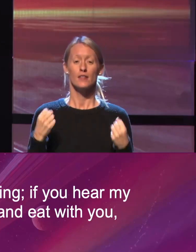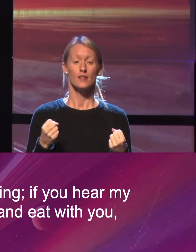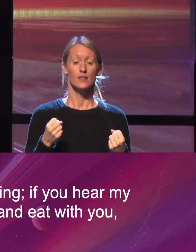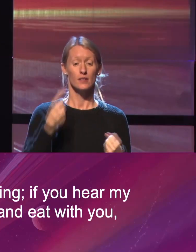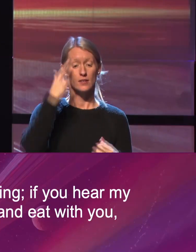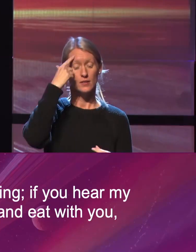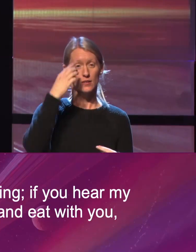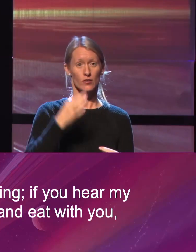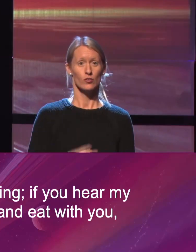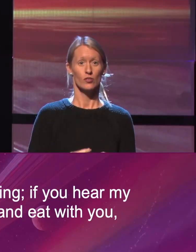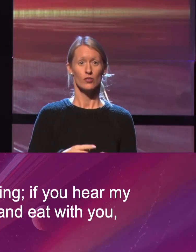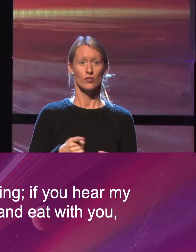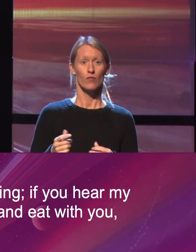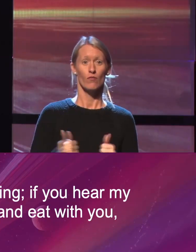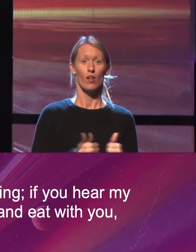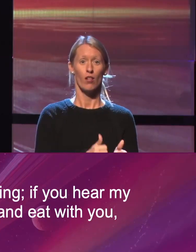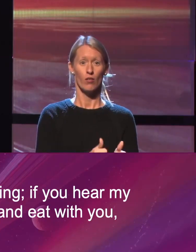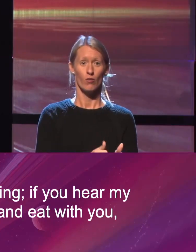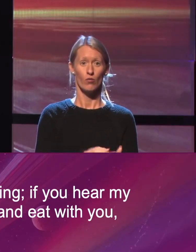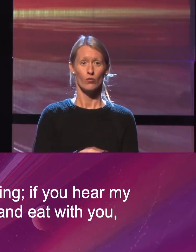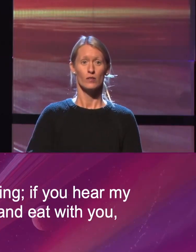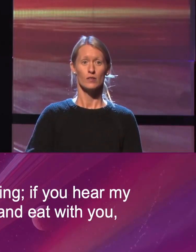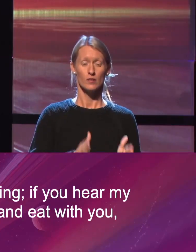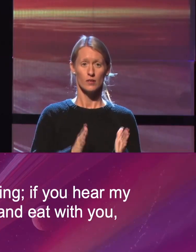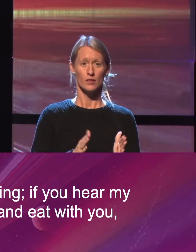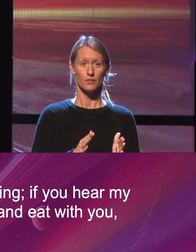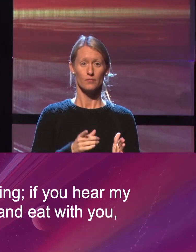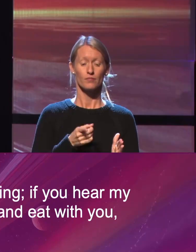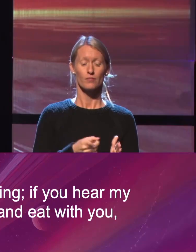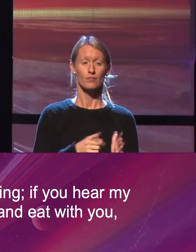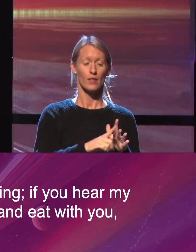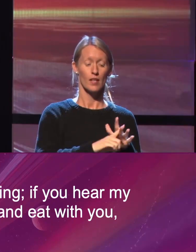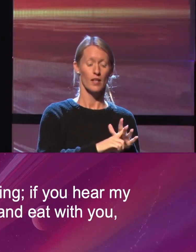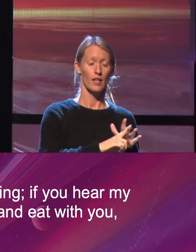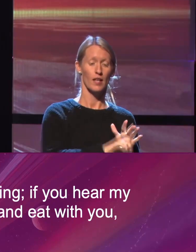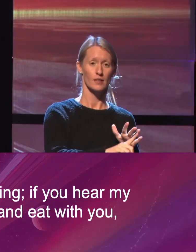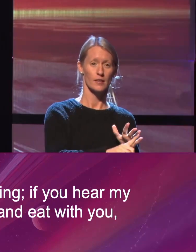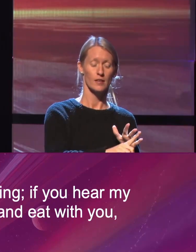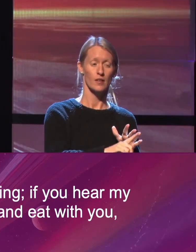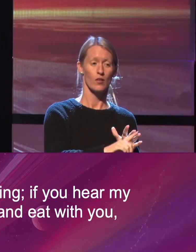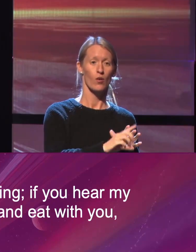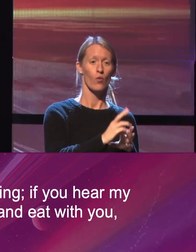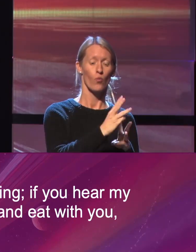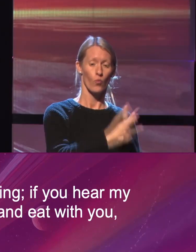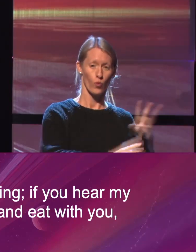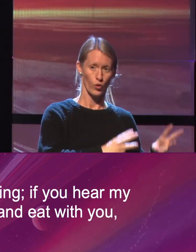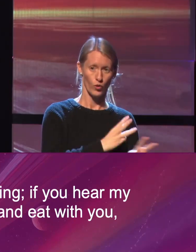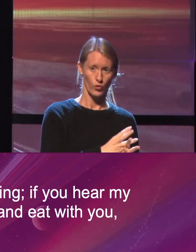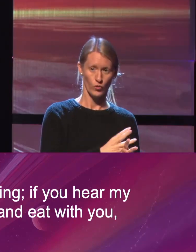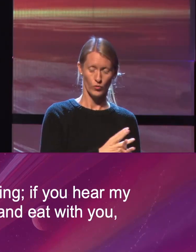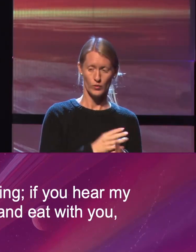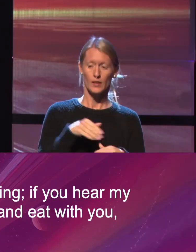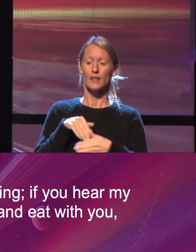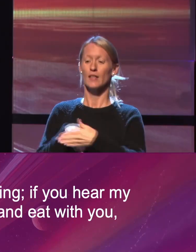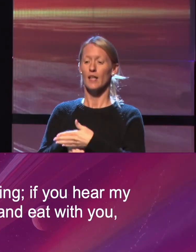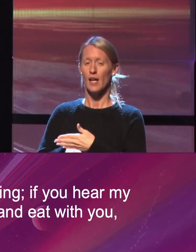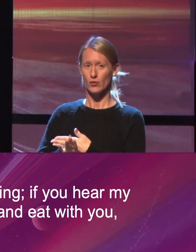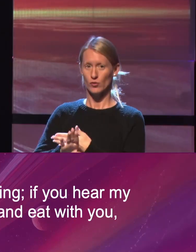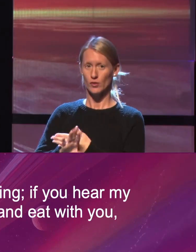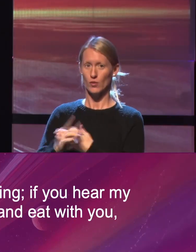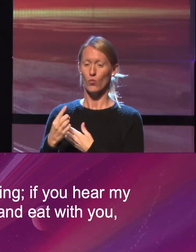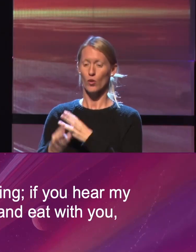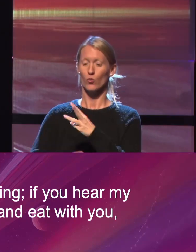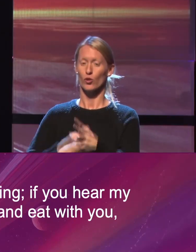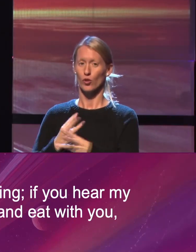an apocalypse. It is an exiting of one world and an entering of another. It is a way of being